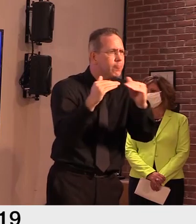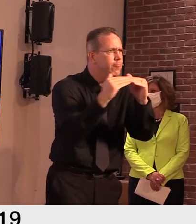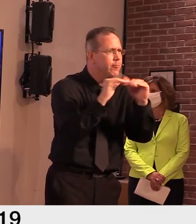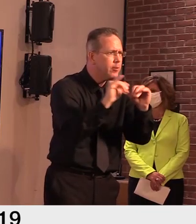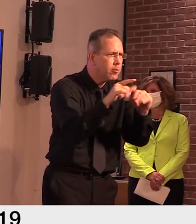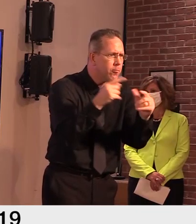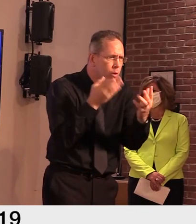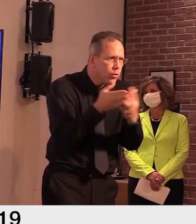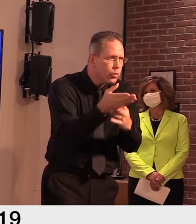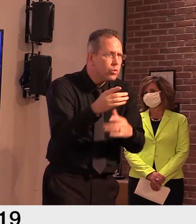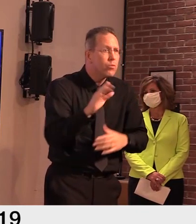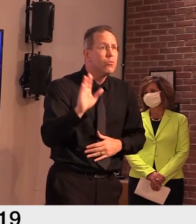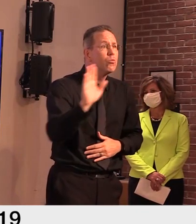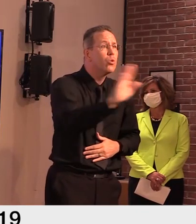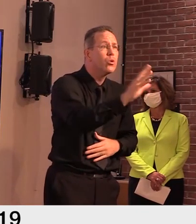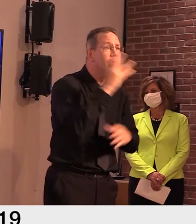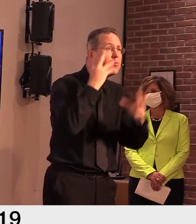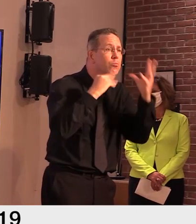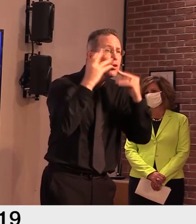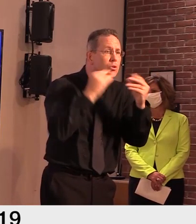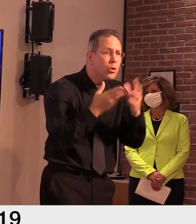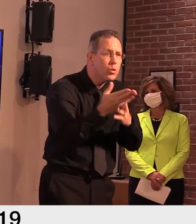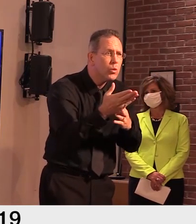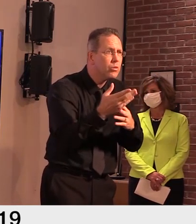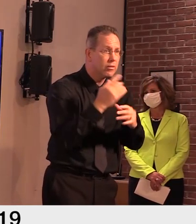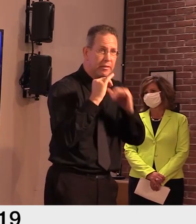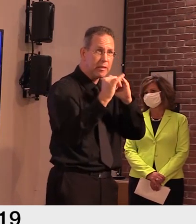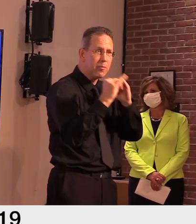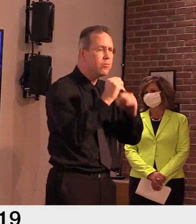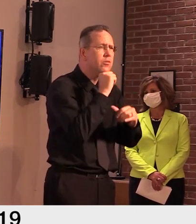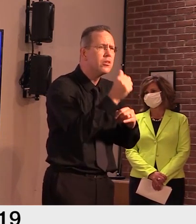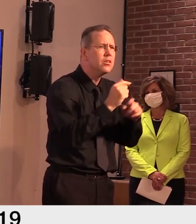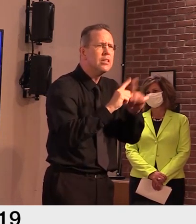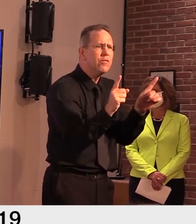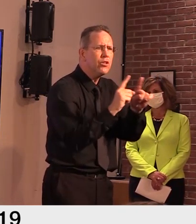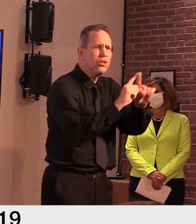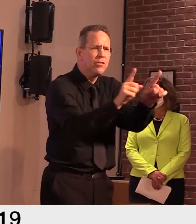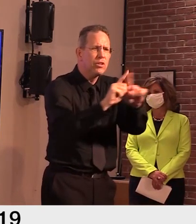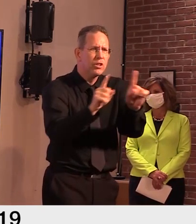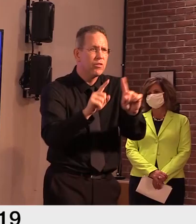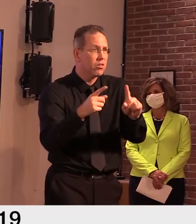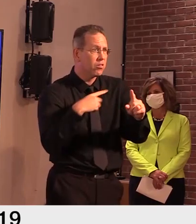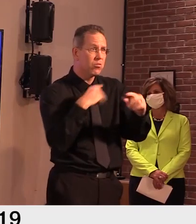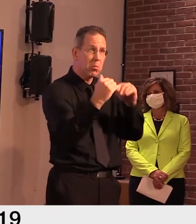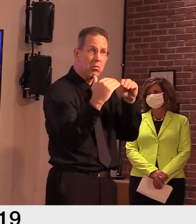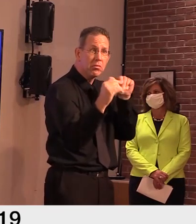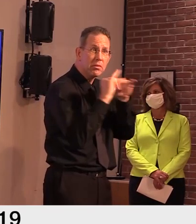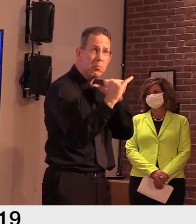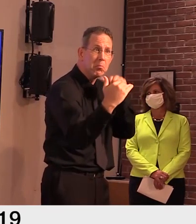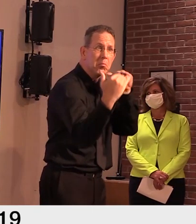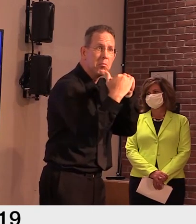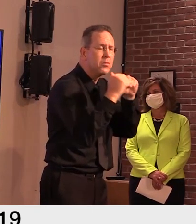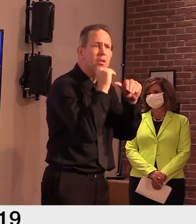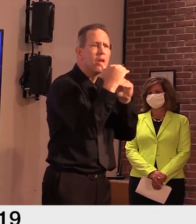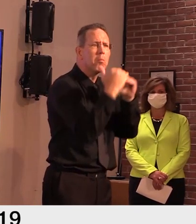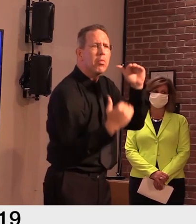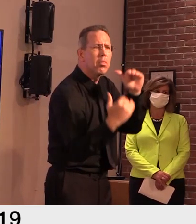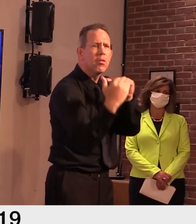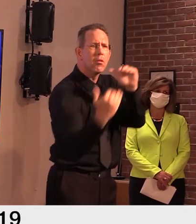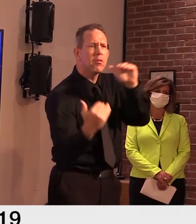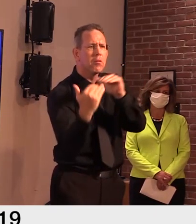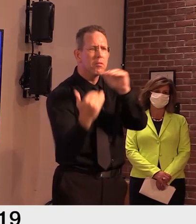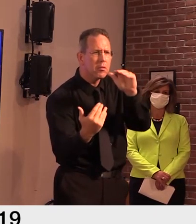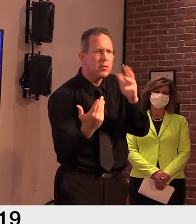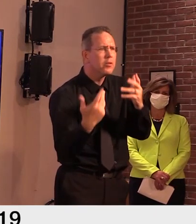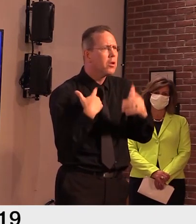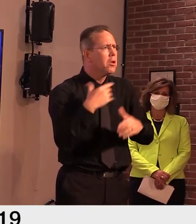ignored. Understanding the experience and perspective of other Americans and recognizing that those